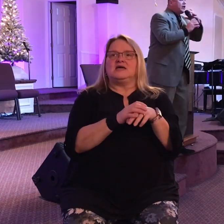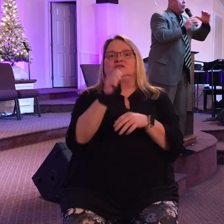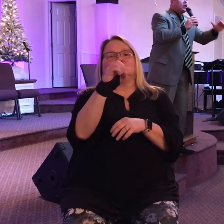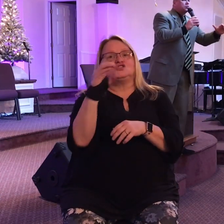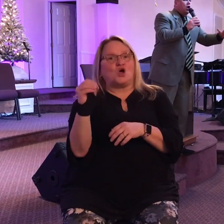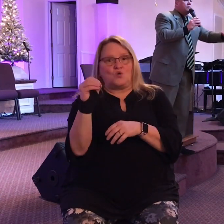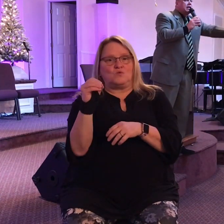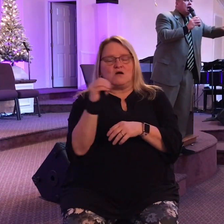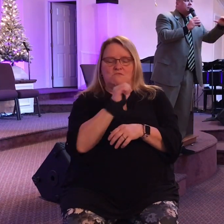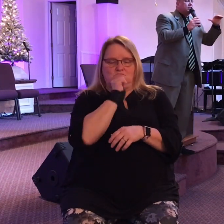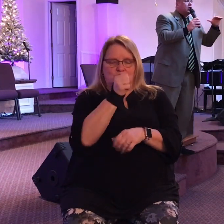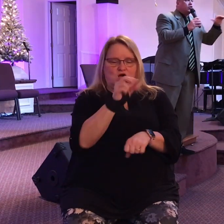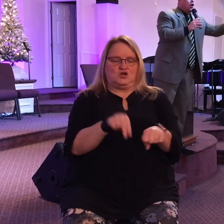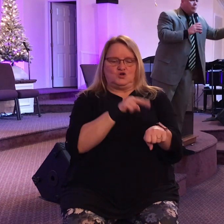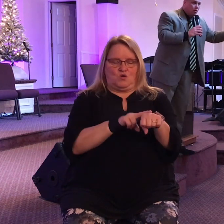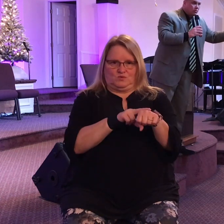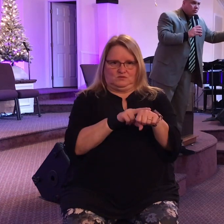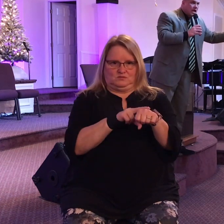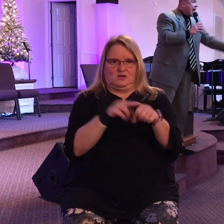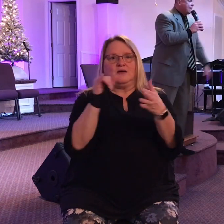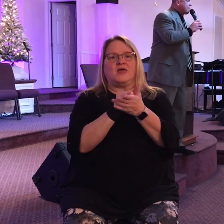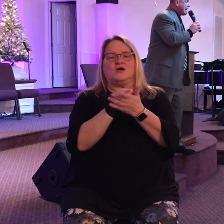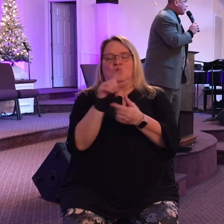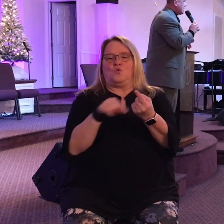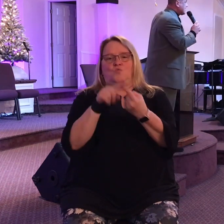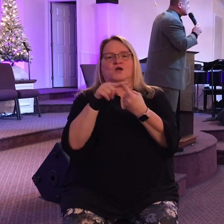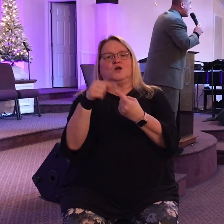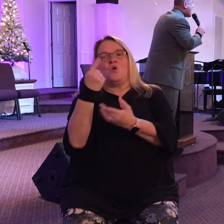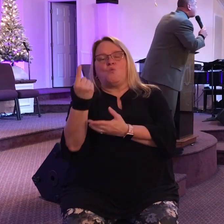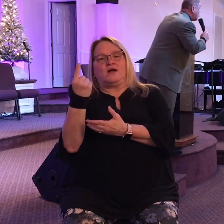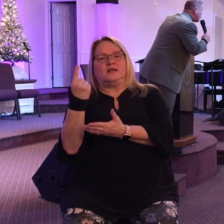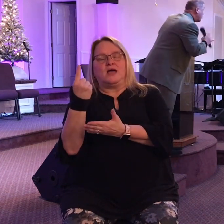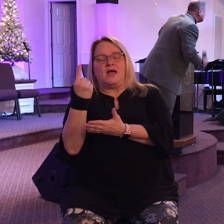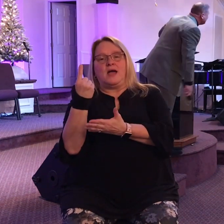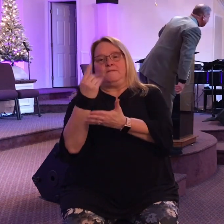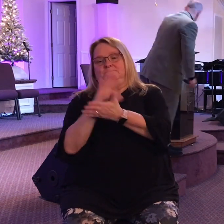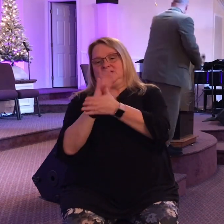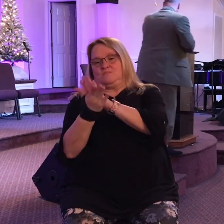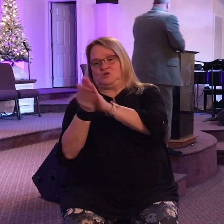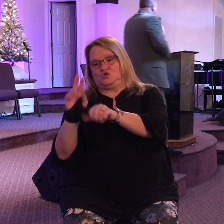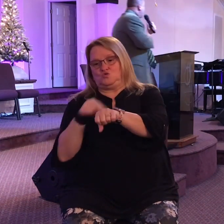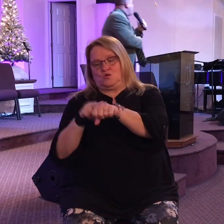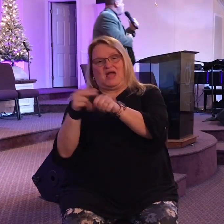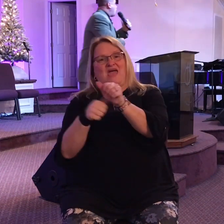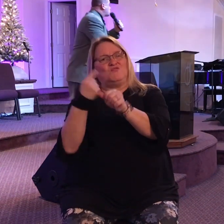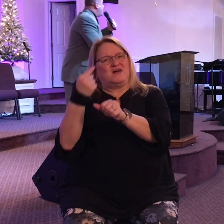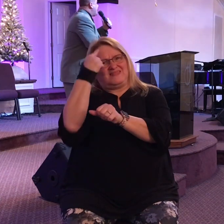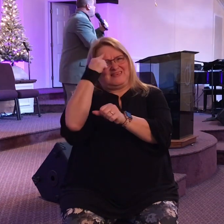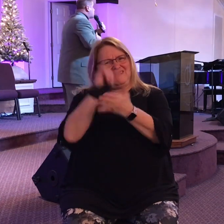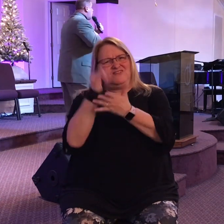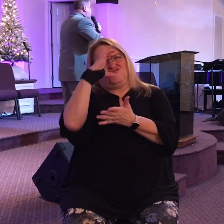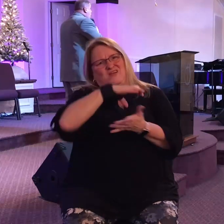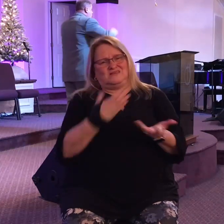that once one becomes normal, everybody thinks it's abnormal. In other words,